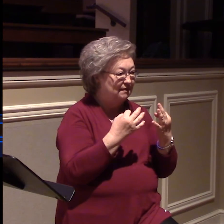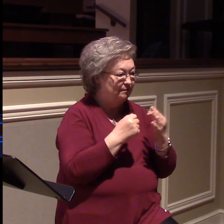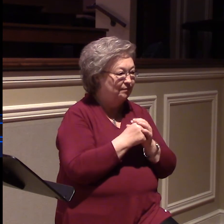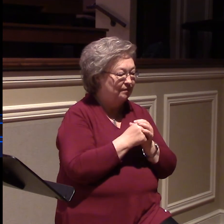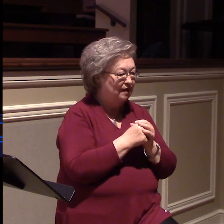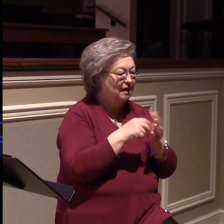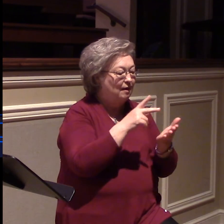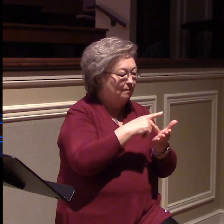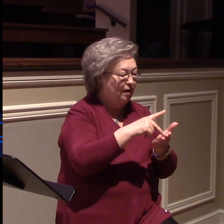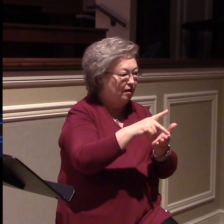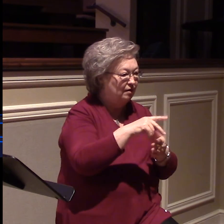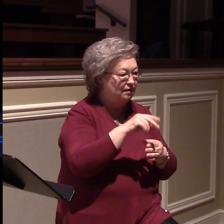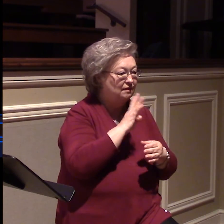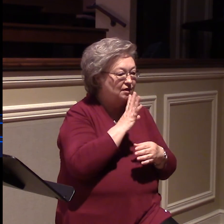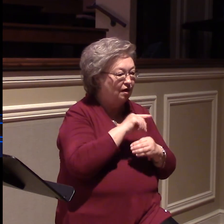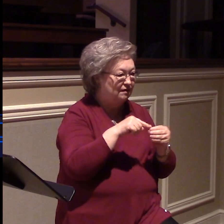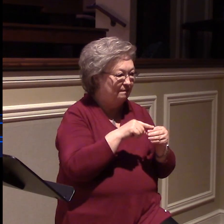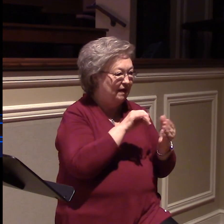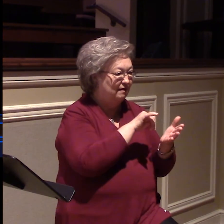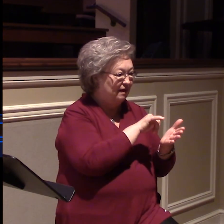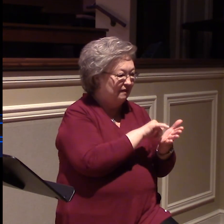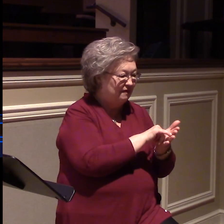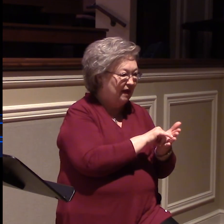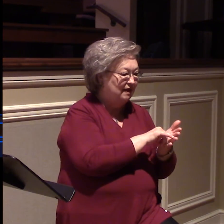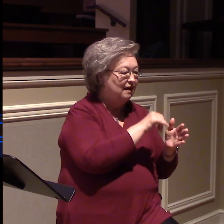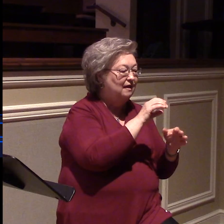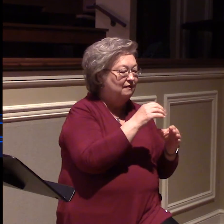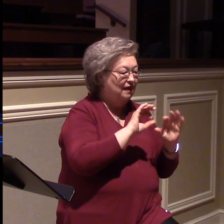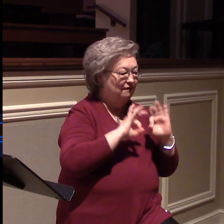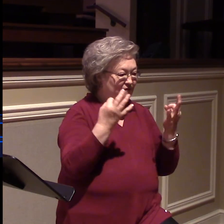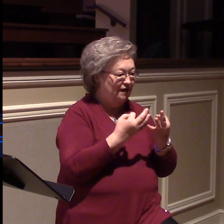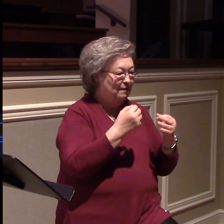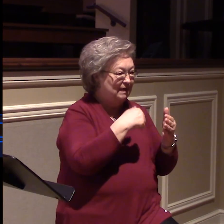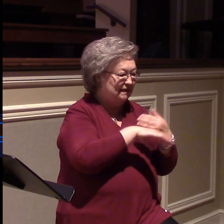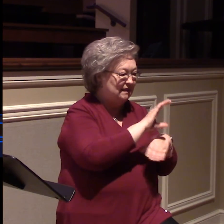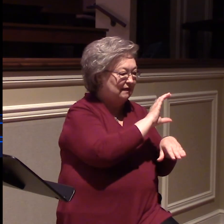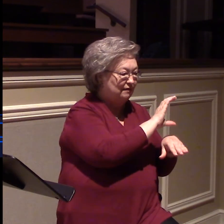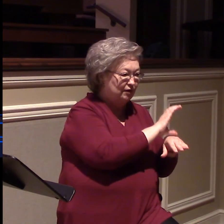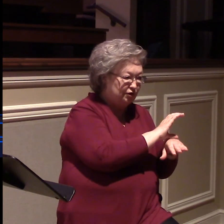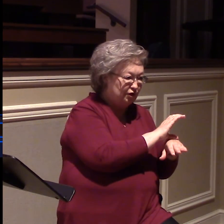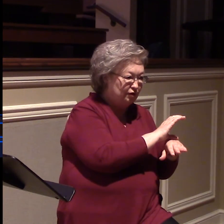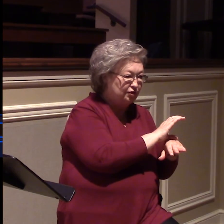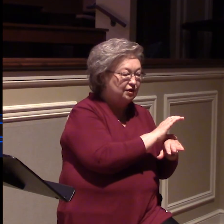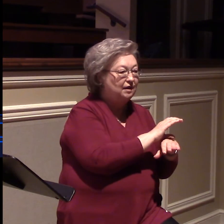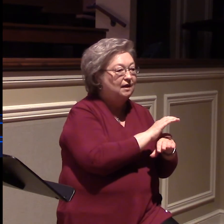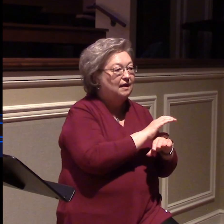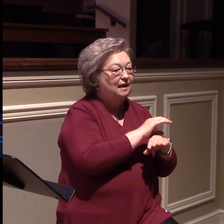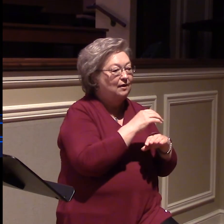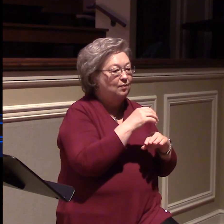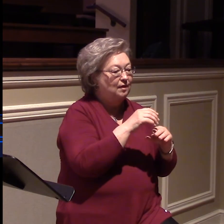families. Christ-centered families are gonna have relationships that are transformed. And so what happens is the spiritual